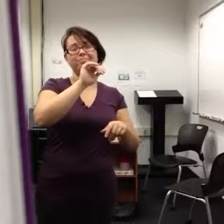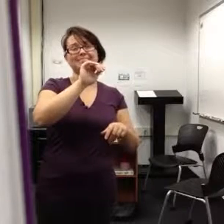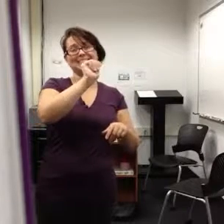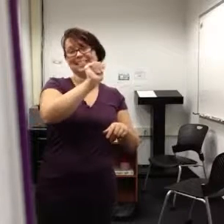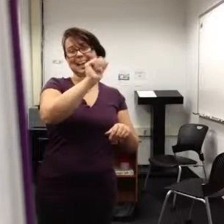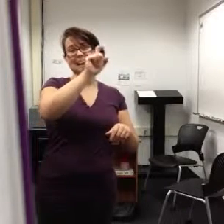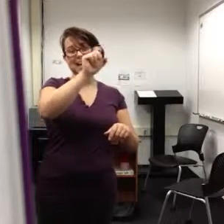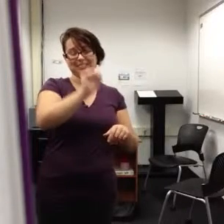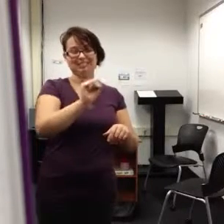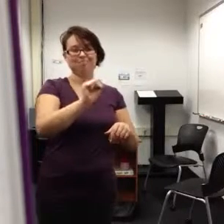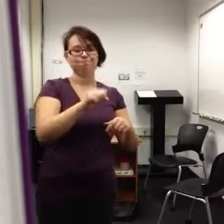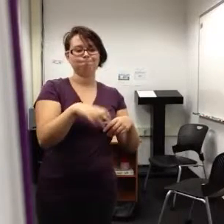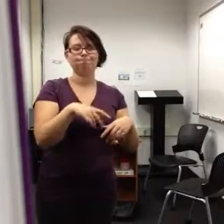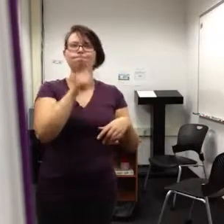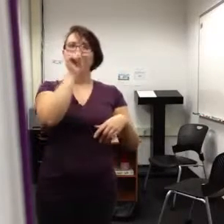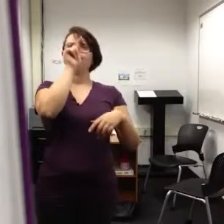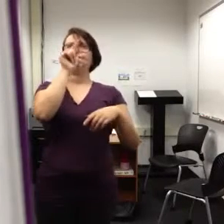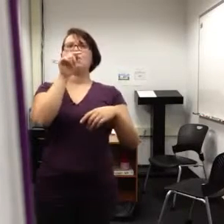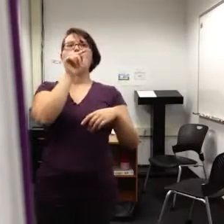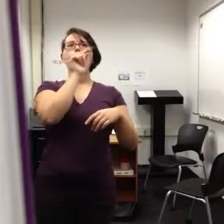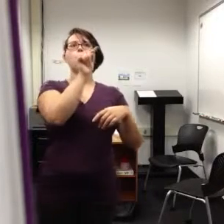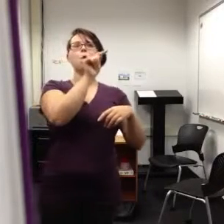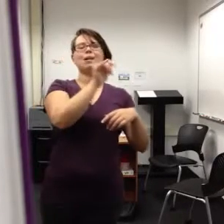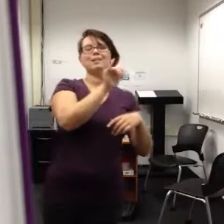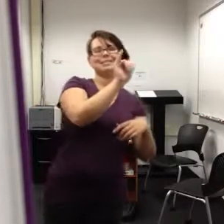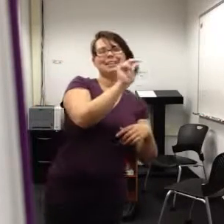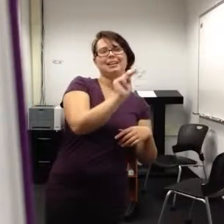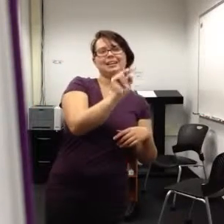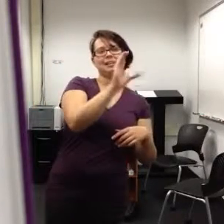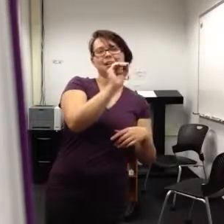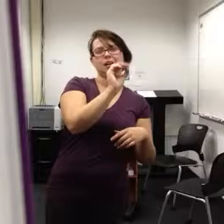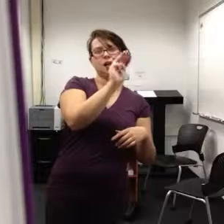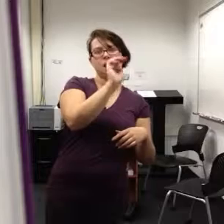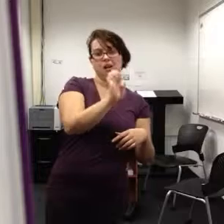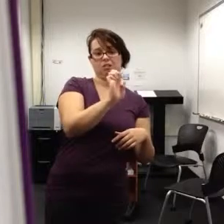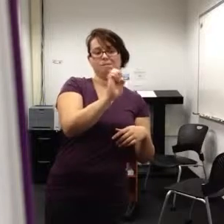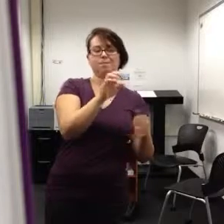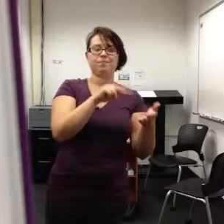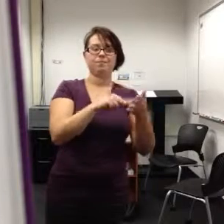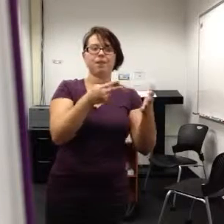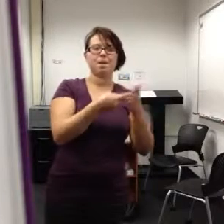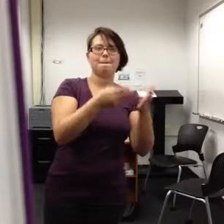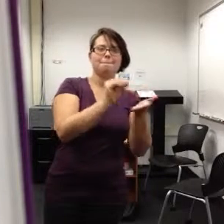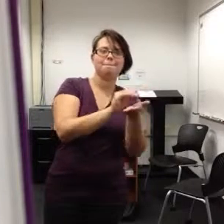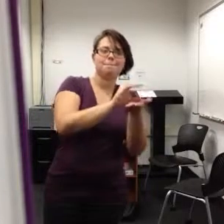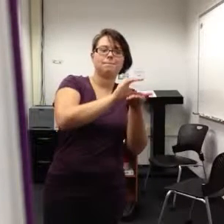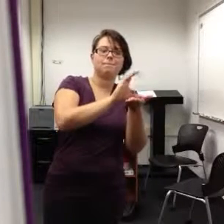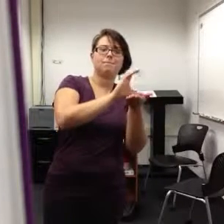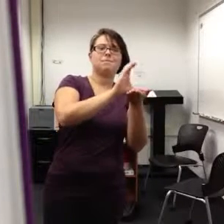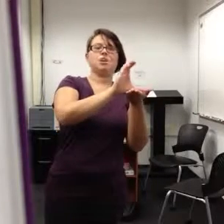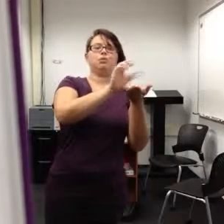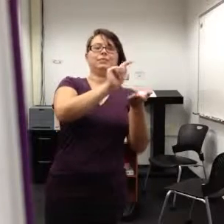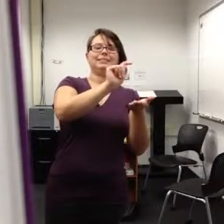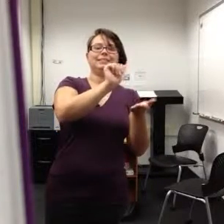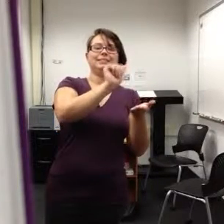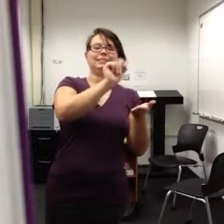that you increase the amount of tax as the income increases. In a way, you might